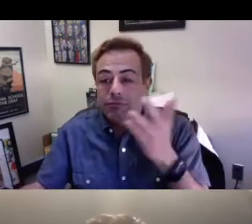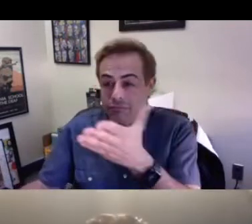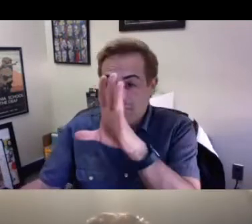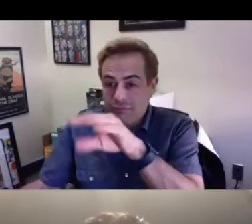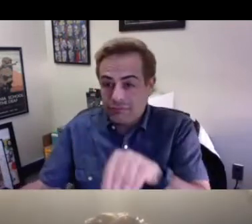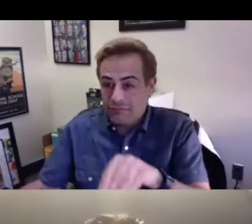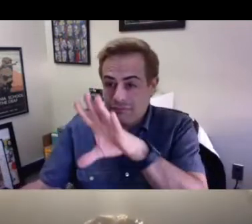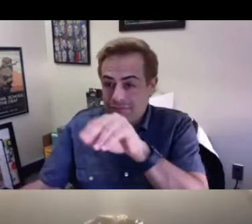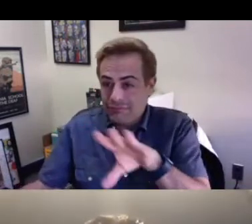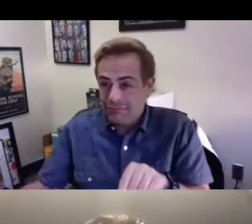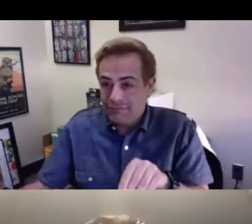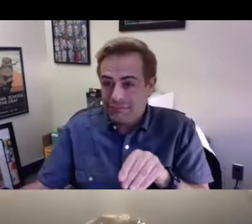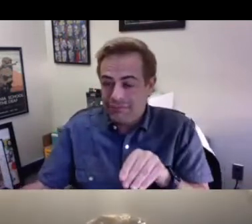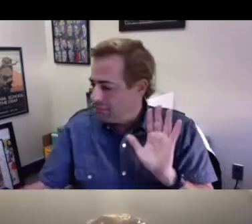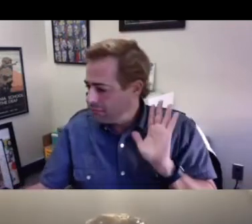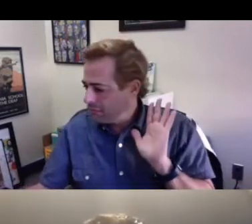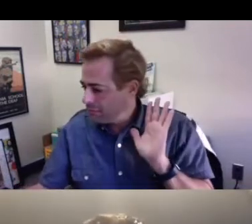Okay.